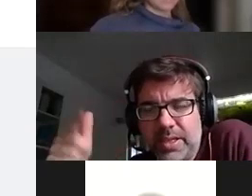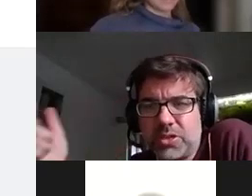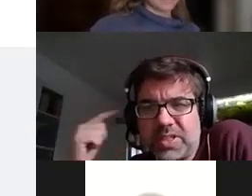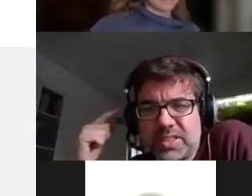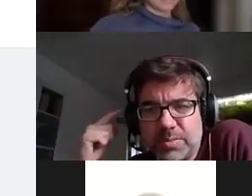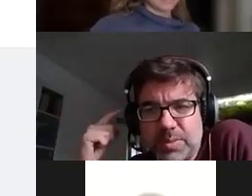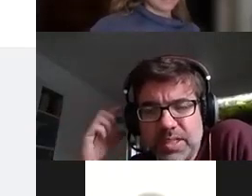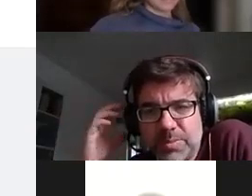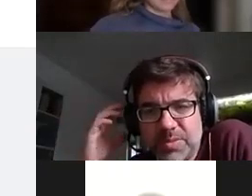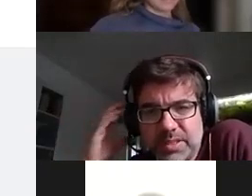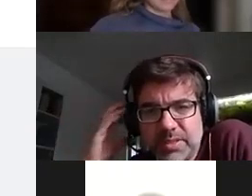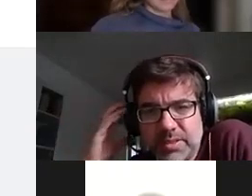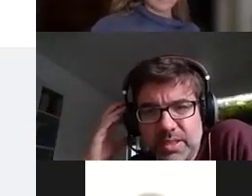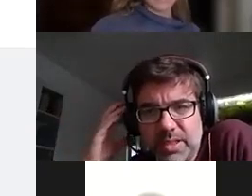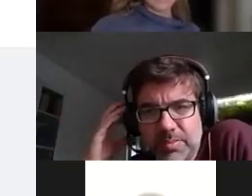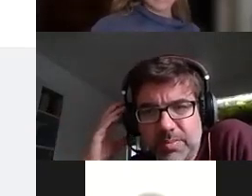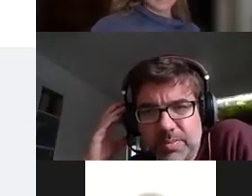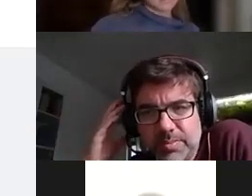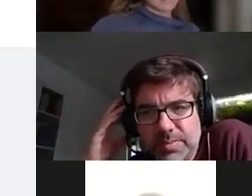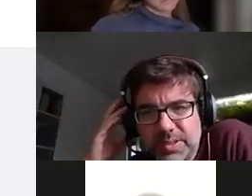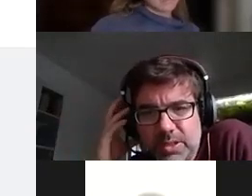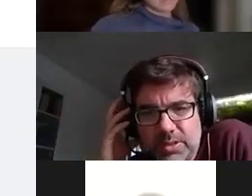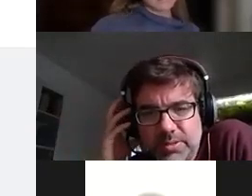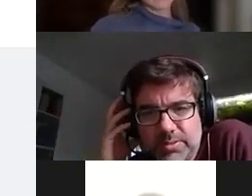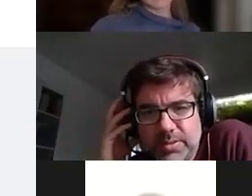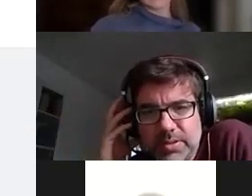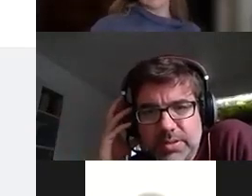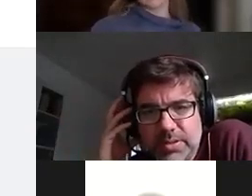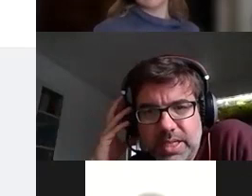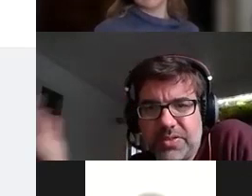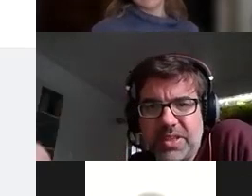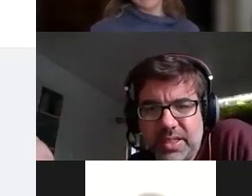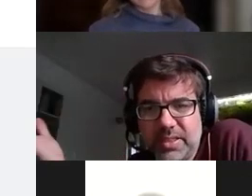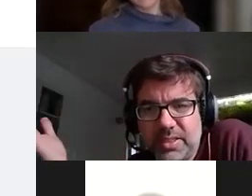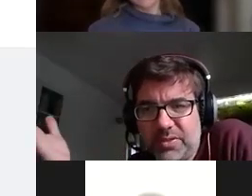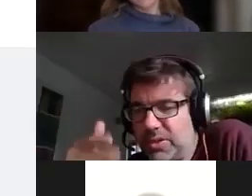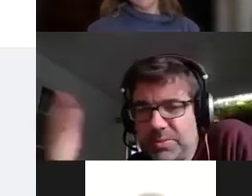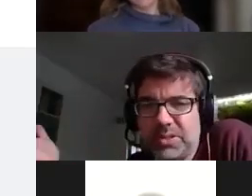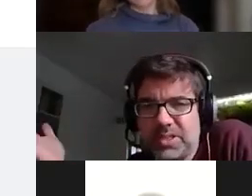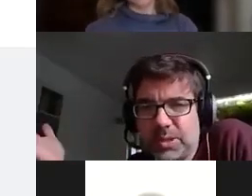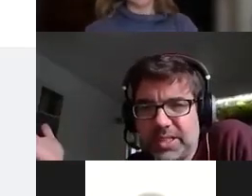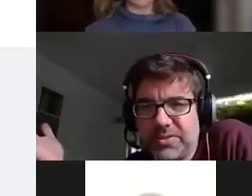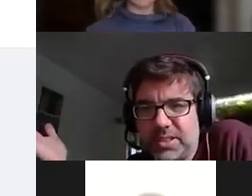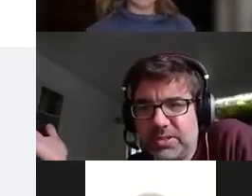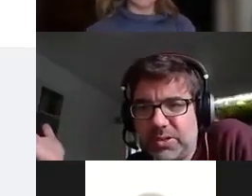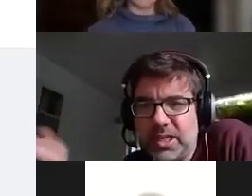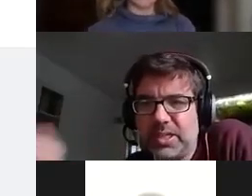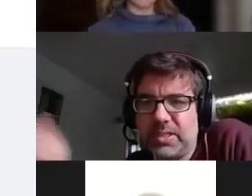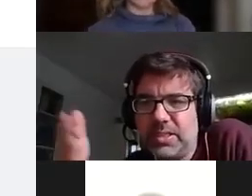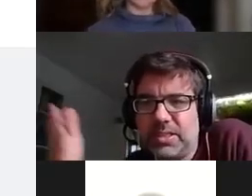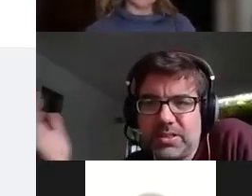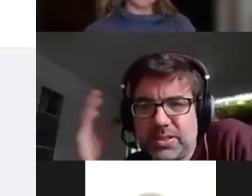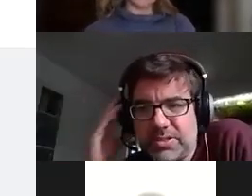then the issue of accessibility comes in. So if they tender for computers or whatever, do they